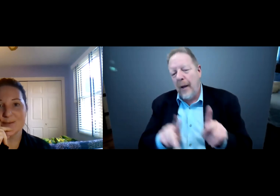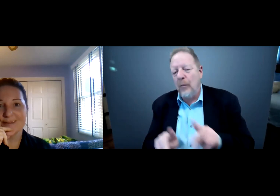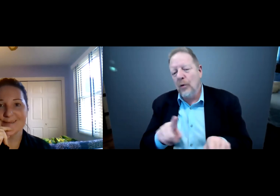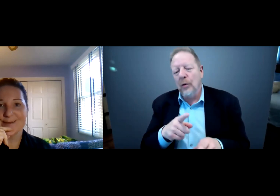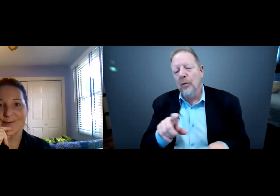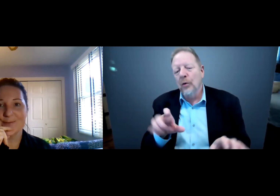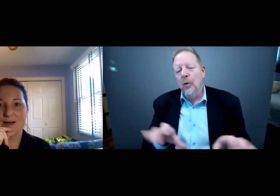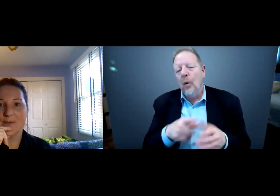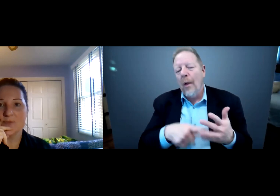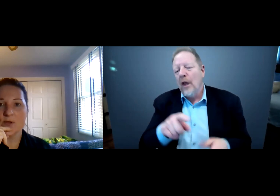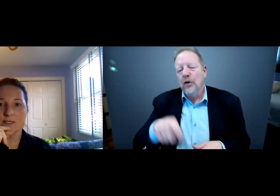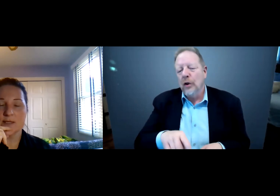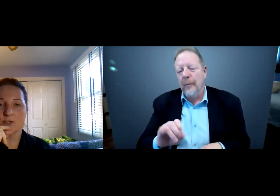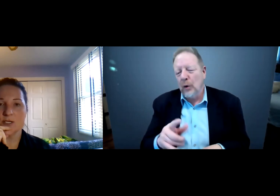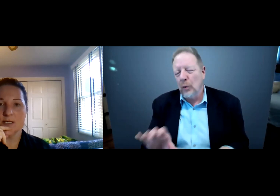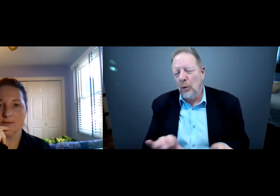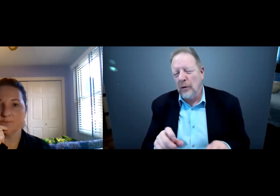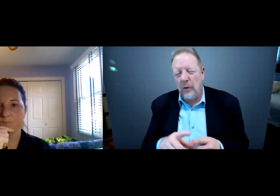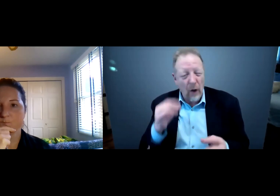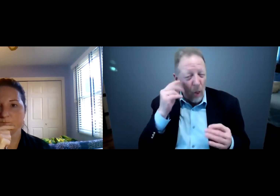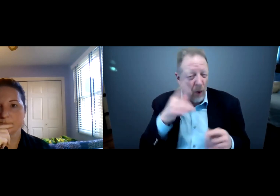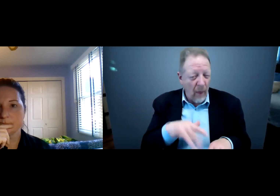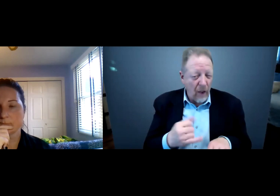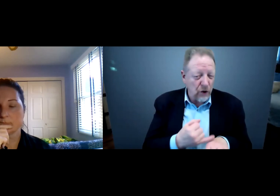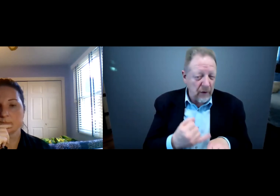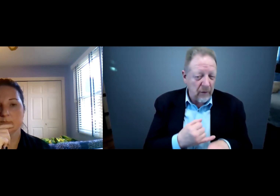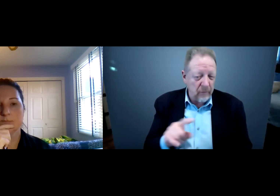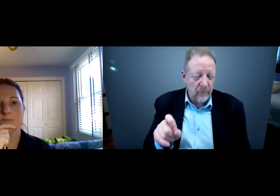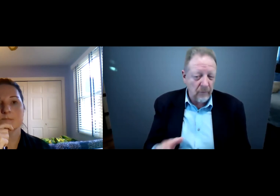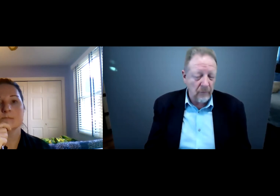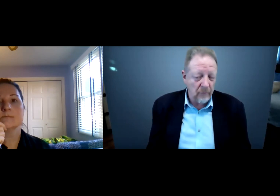should be doing. So thoughts on that, Jeannie?